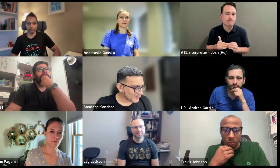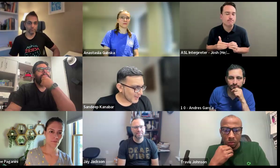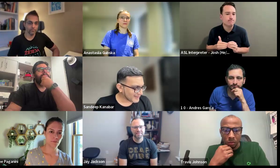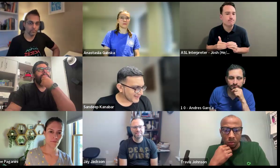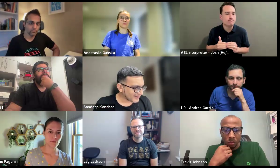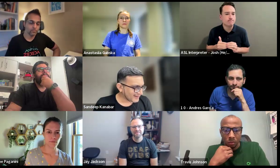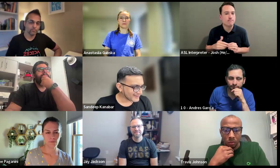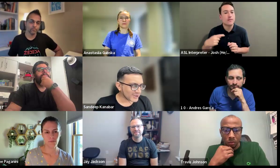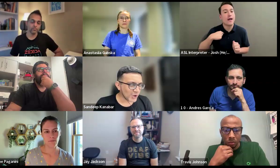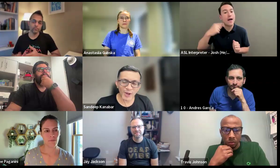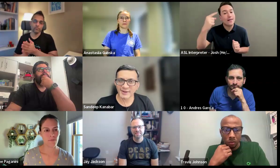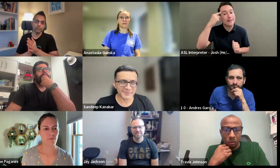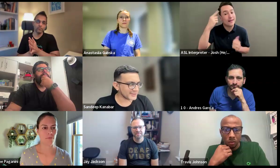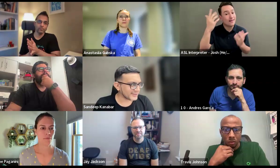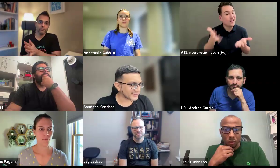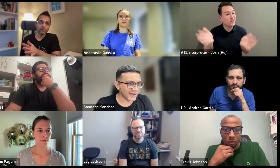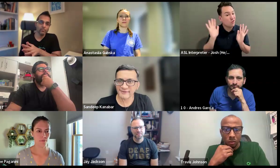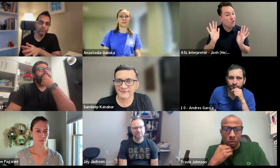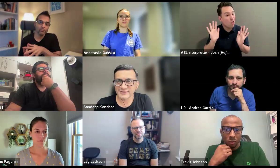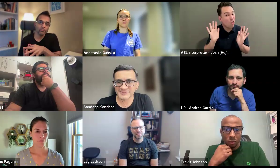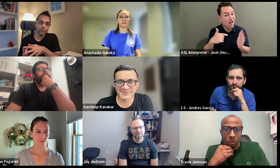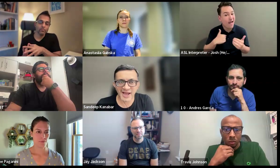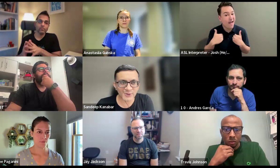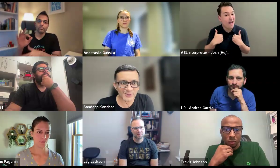So I think that's all that I have. Thank you.